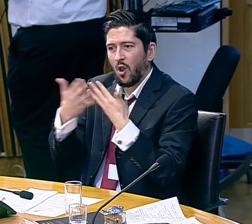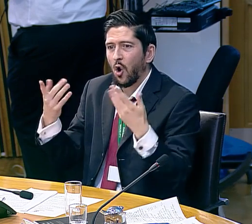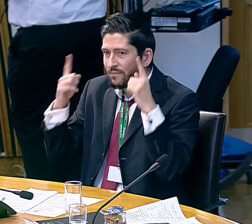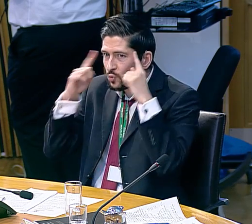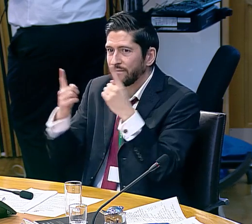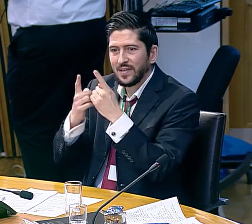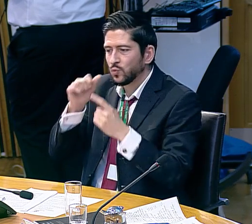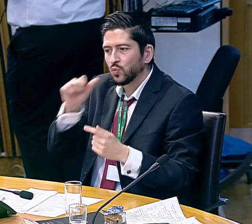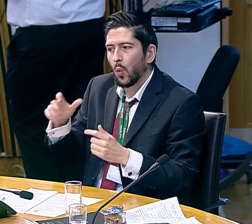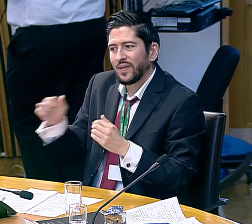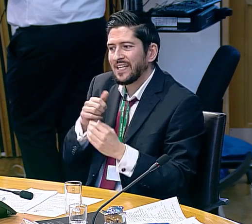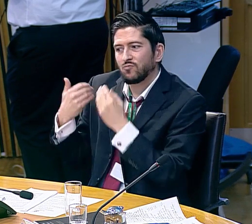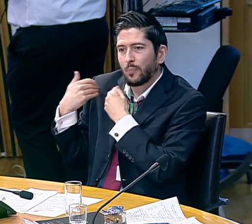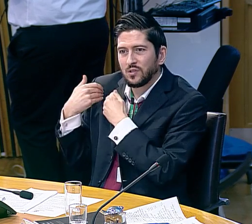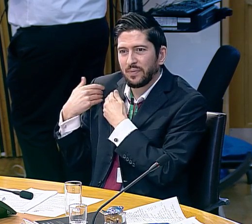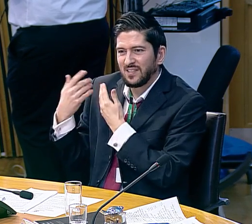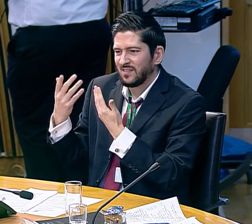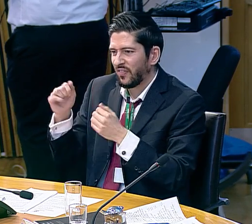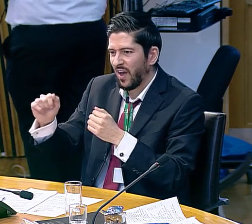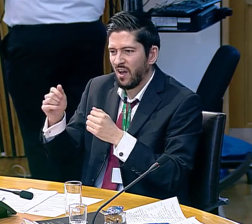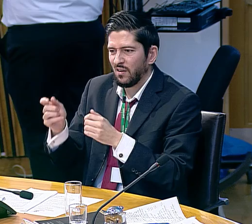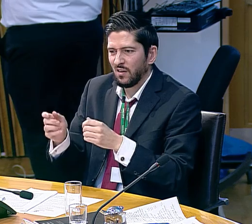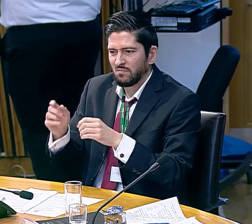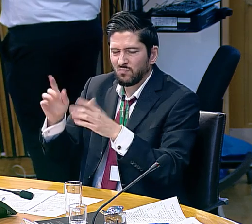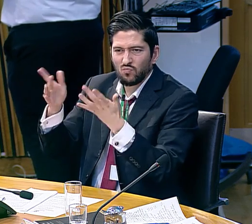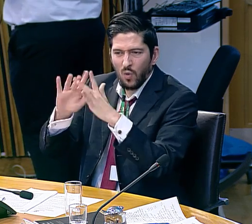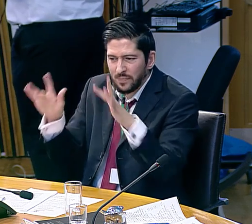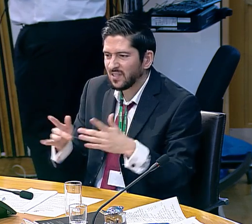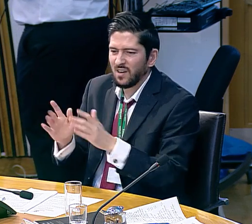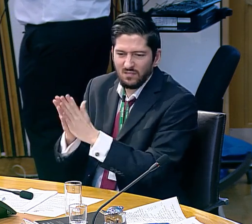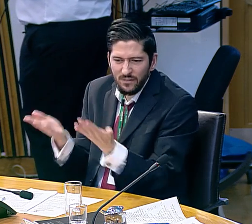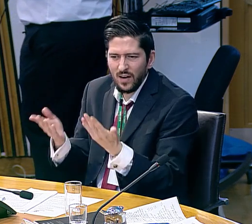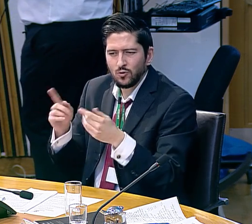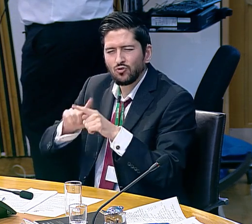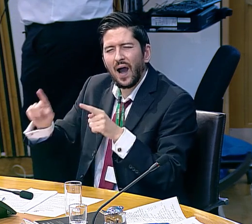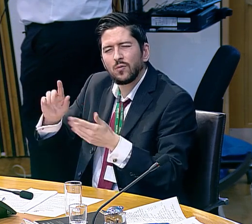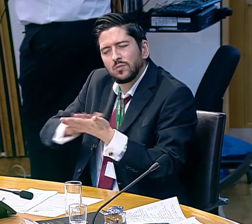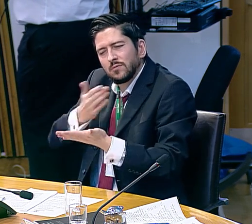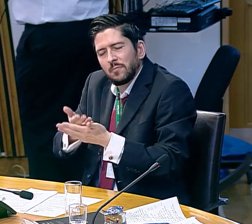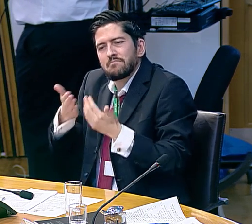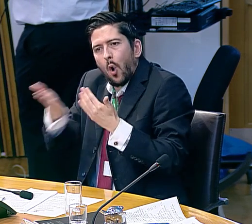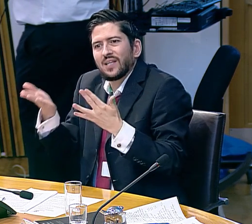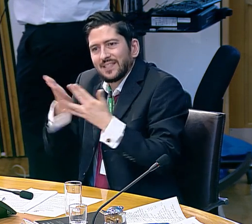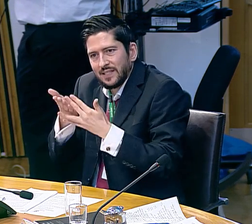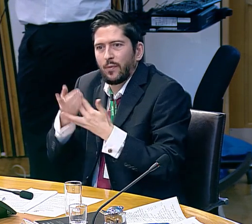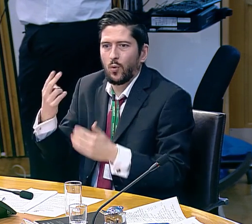BSL. And I don't think universities take on enough responsibility on their websites and their other